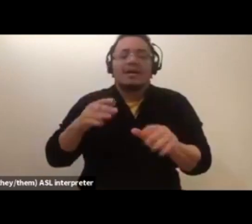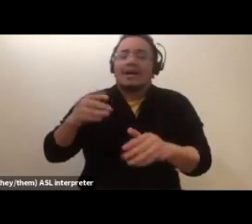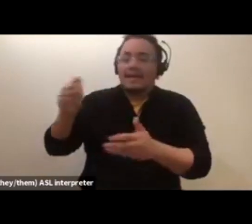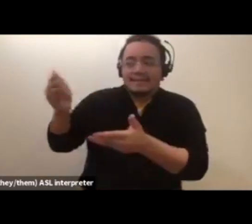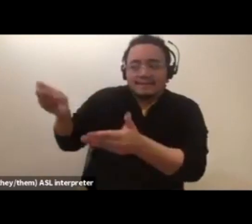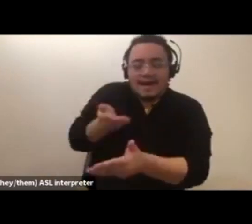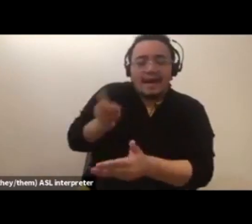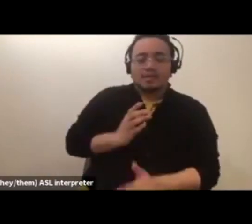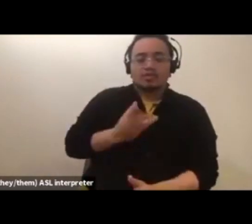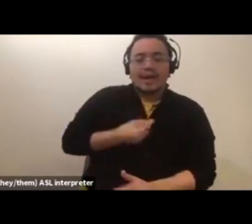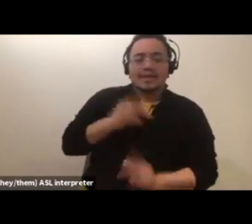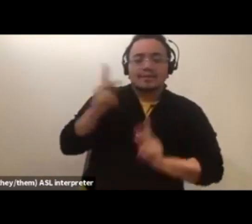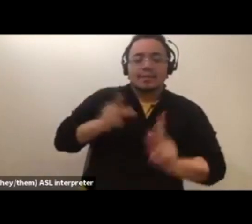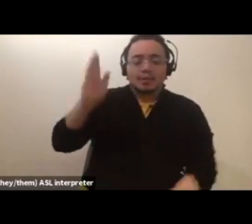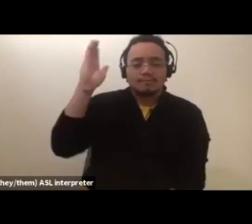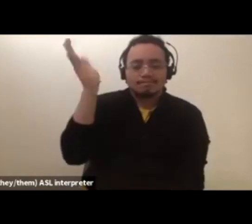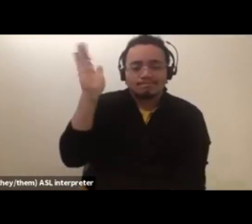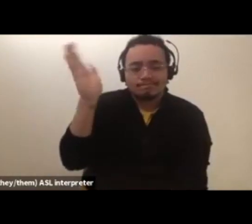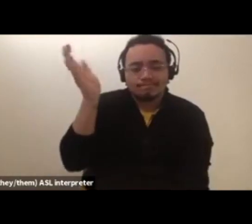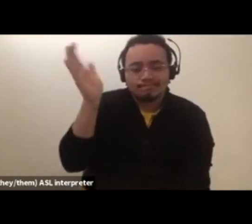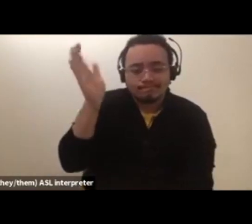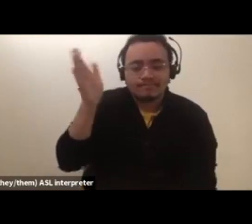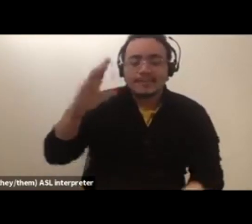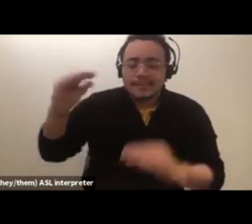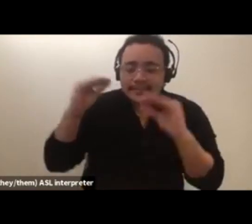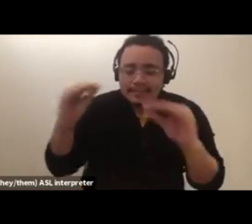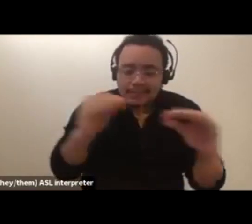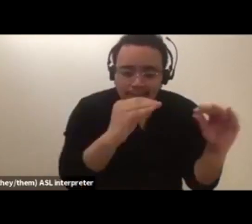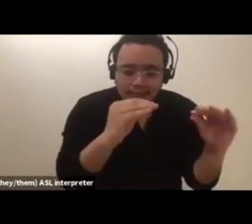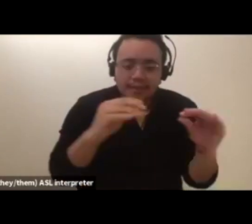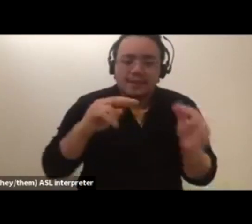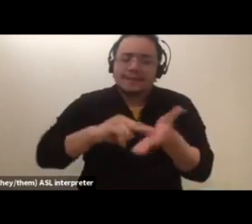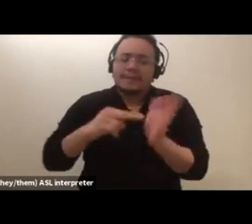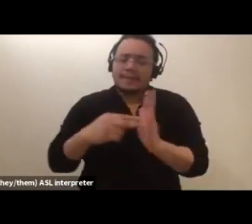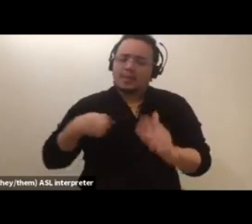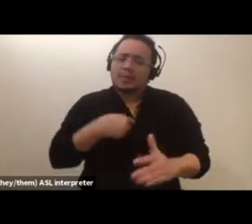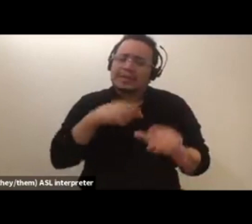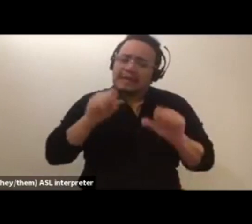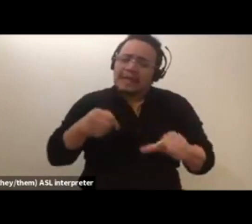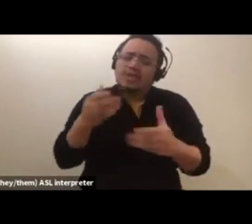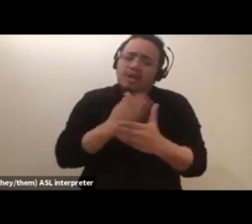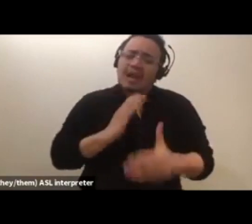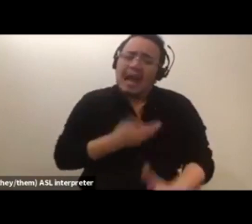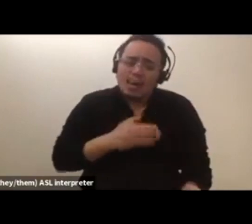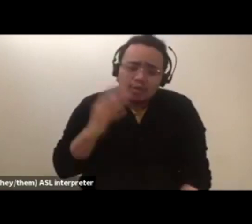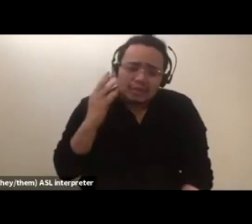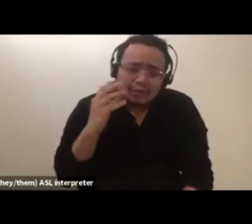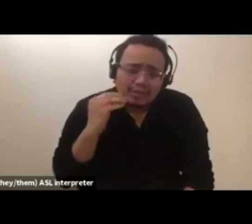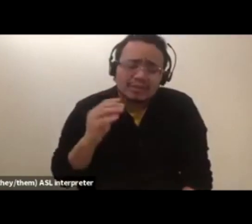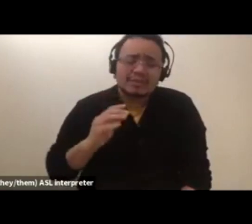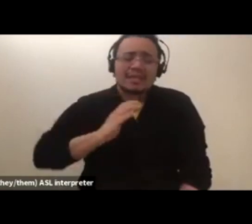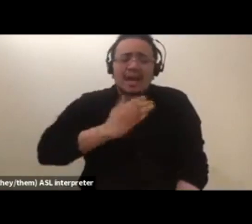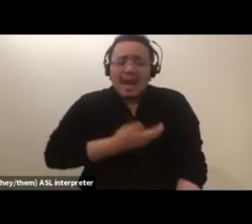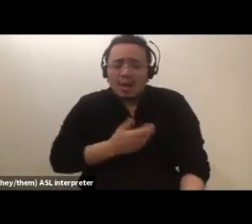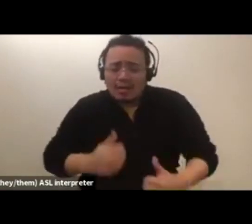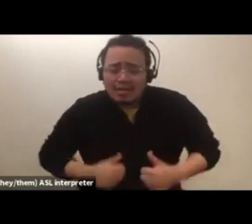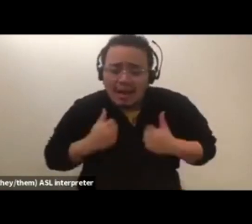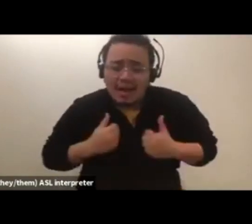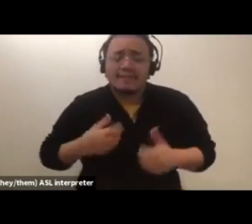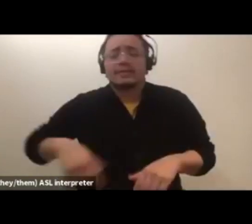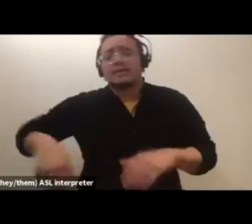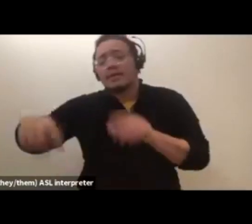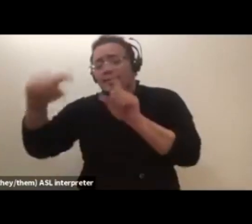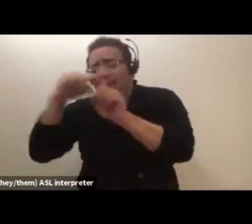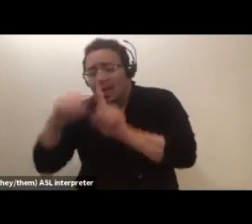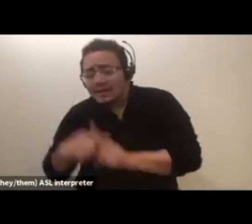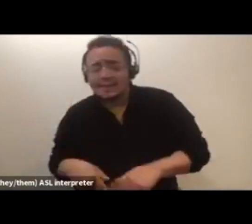our experiences from our mouths, so that we are able to tell you what we're experiencing, what's good, what's bad,